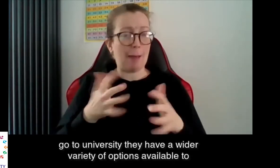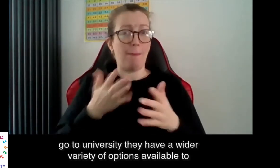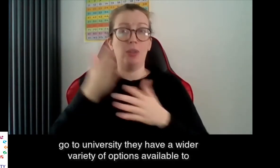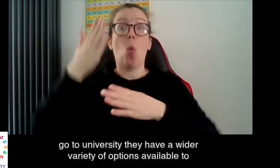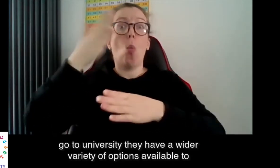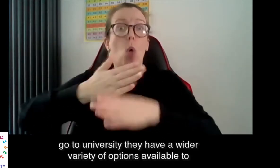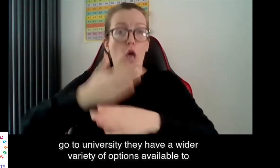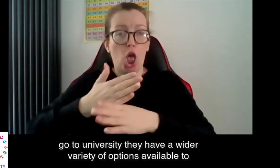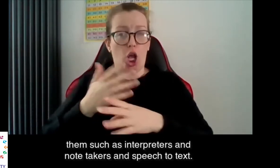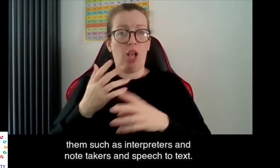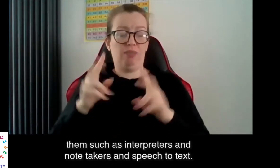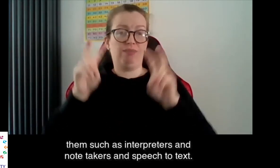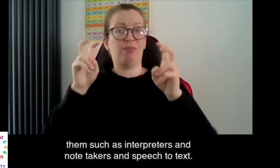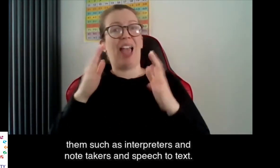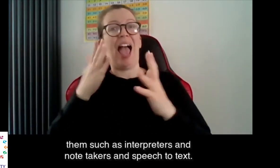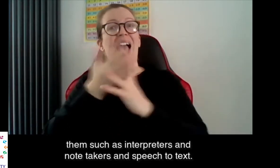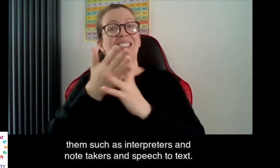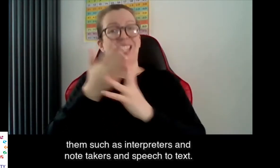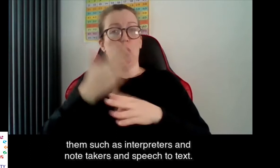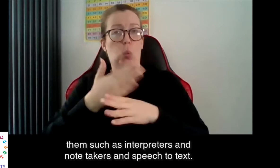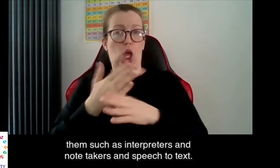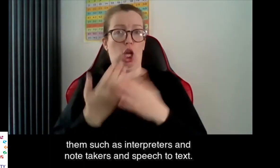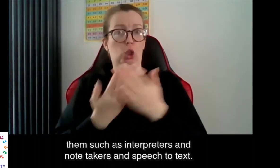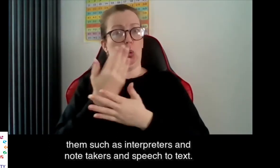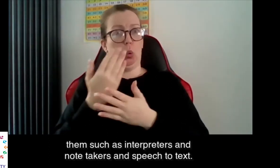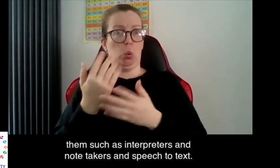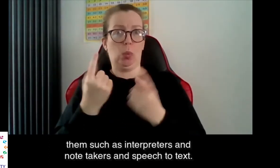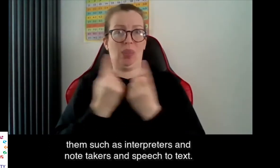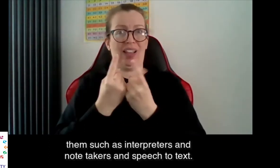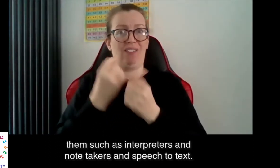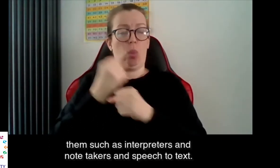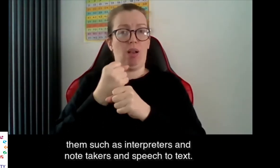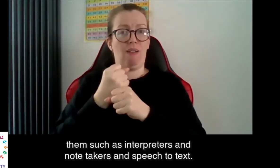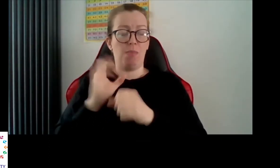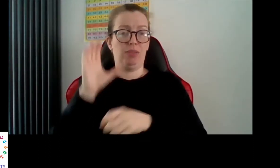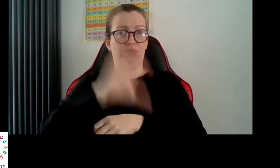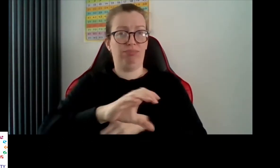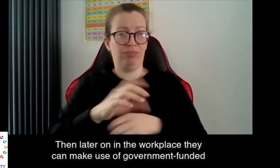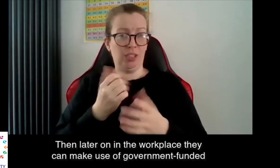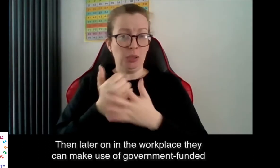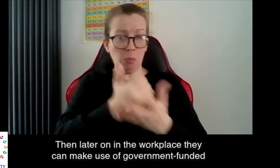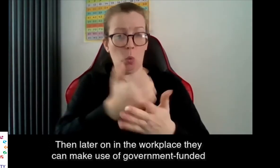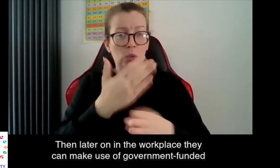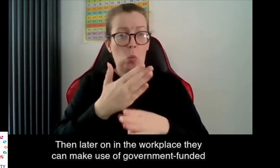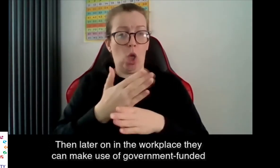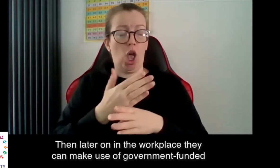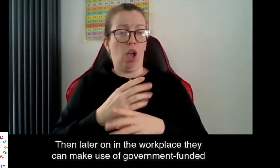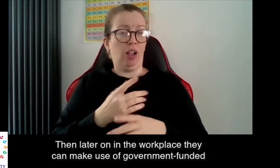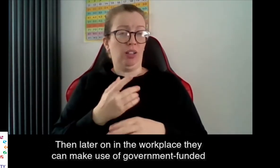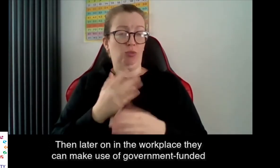options available to them, such as interpreters and note takers and speech to text. Then later on in the workplace, they can make